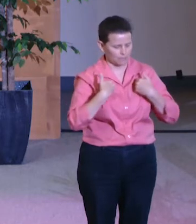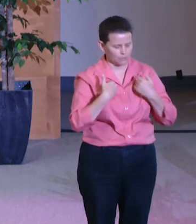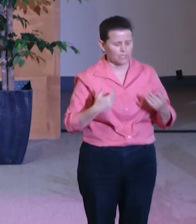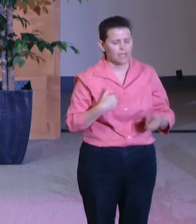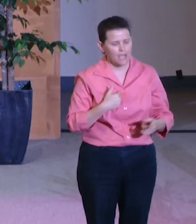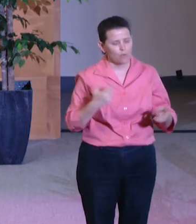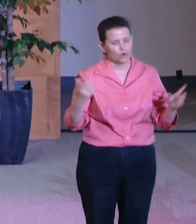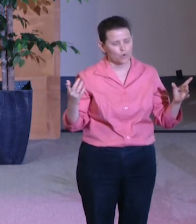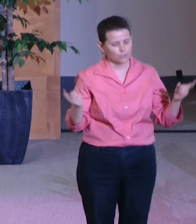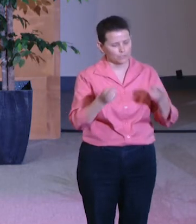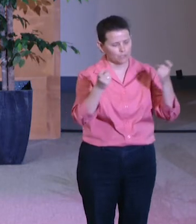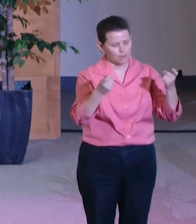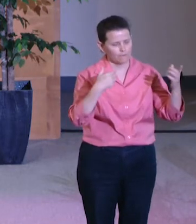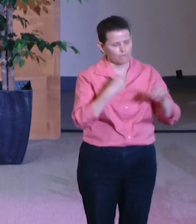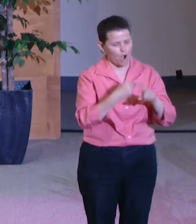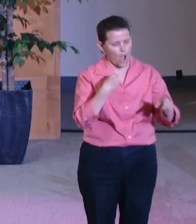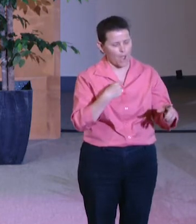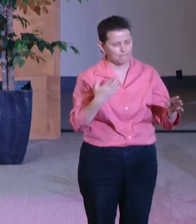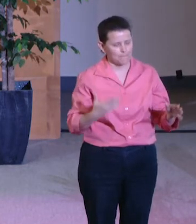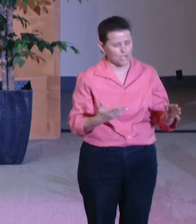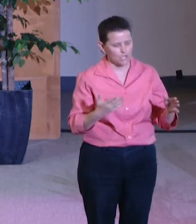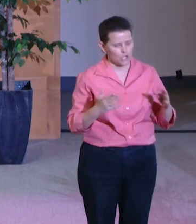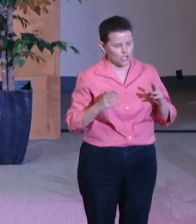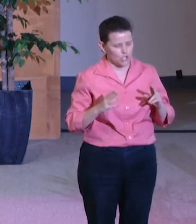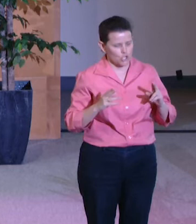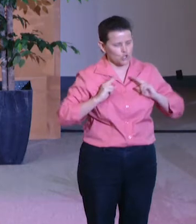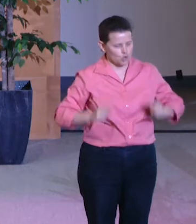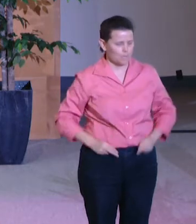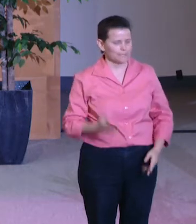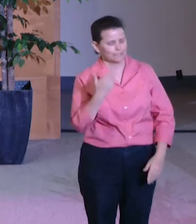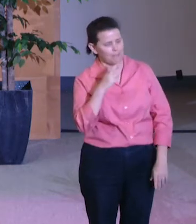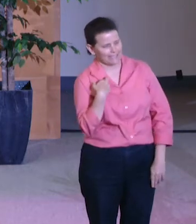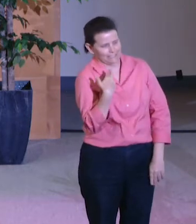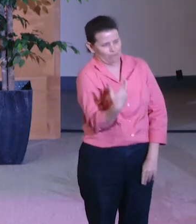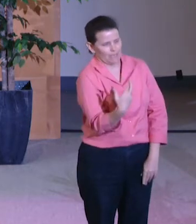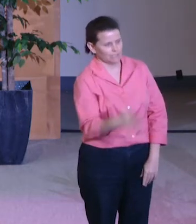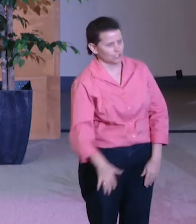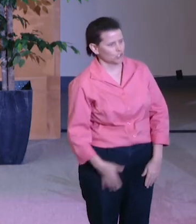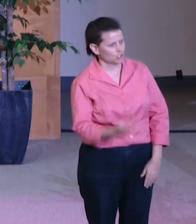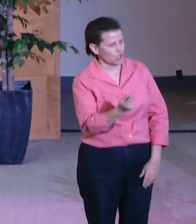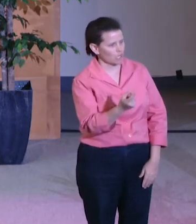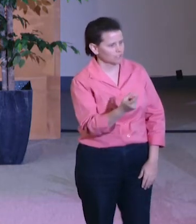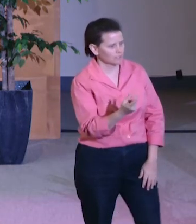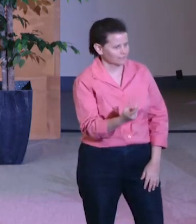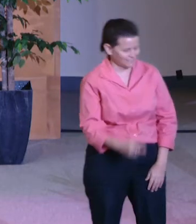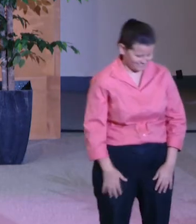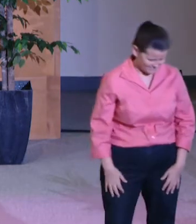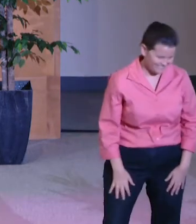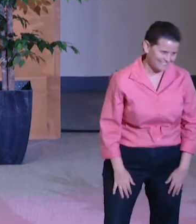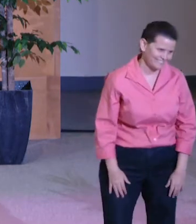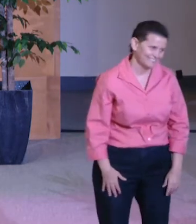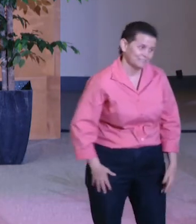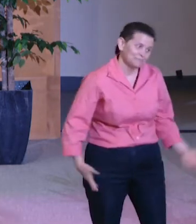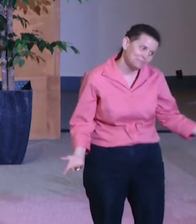we received from humanity's best friends, dogs. Is there a picture of a doggy up there? Yeah, look at that,